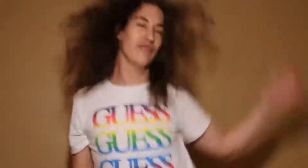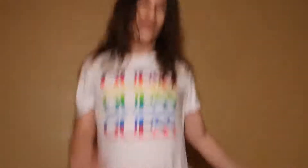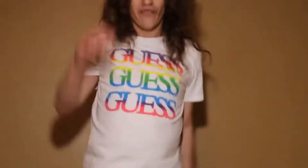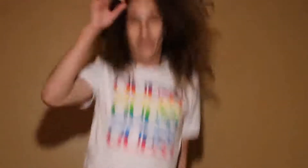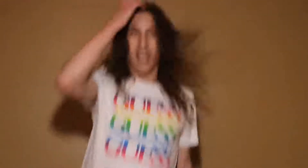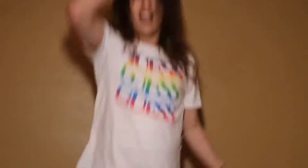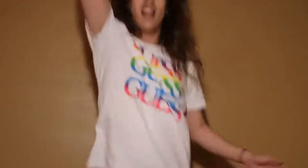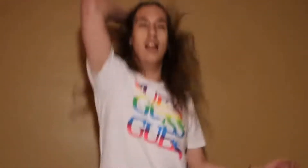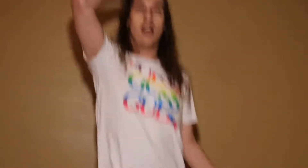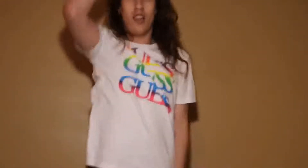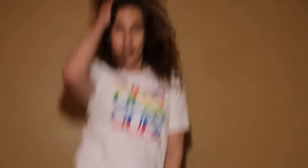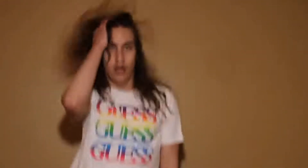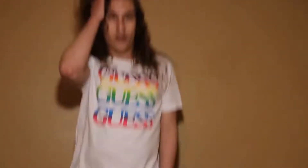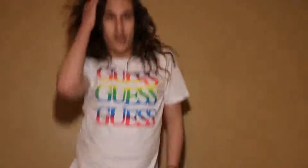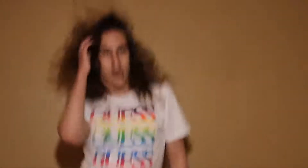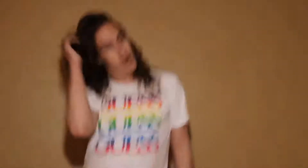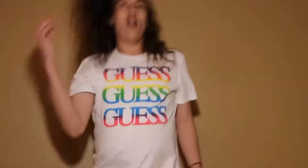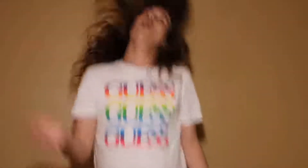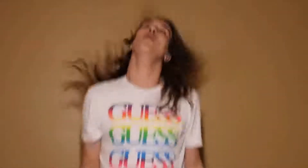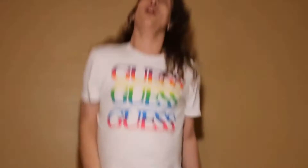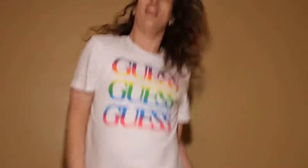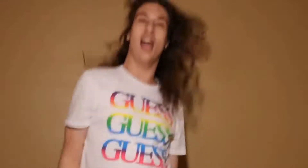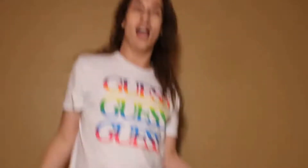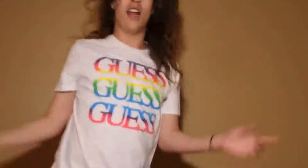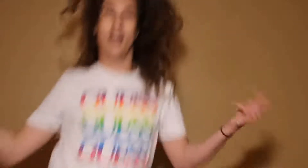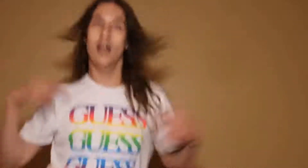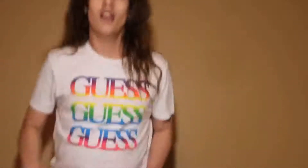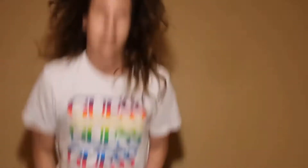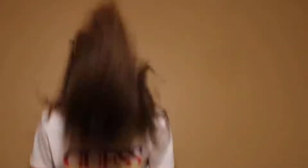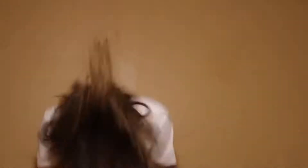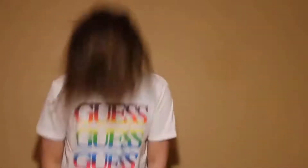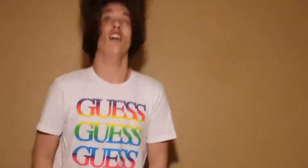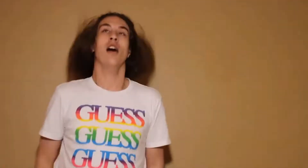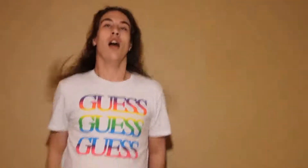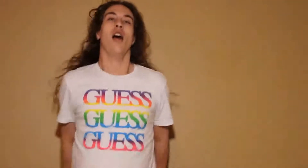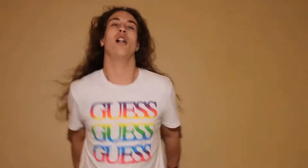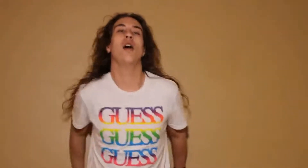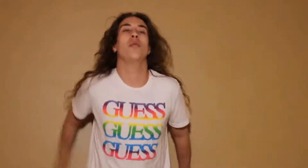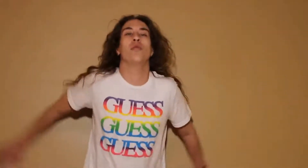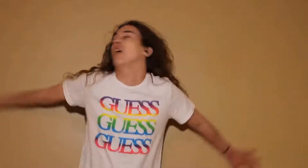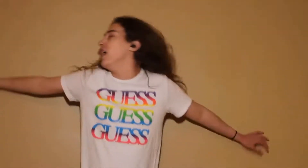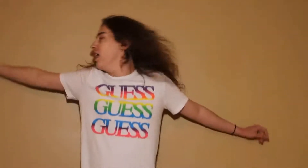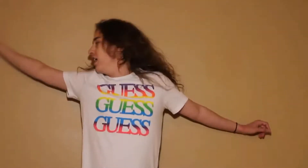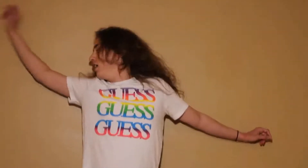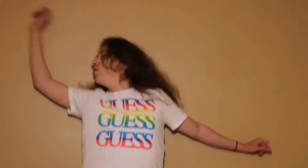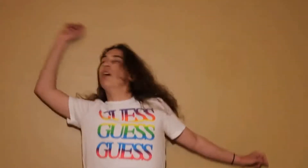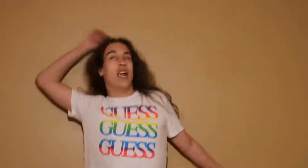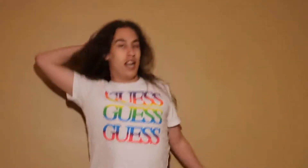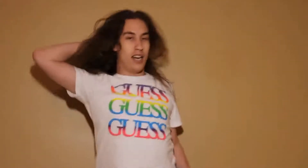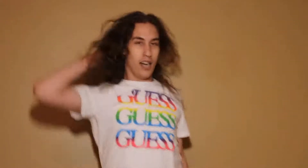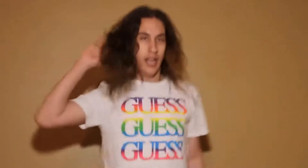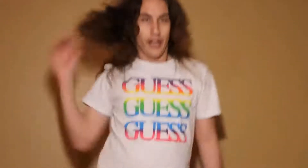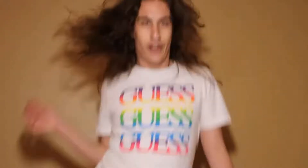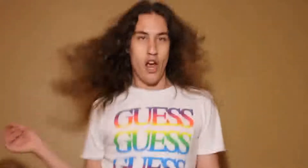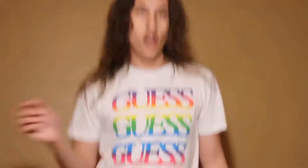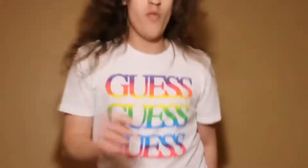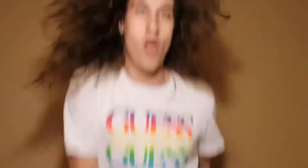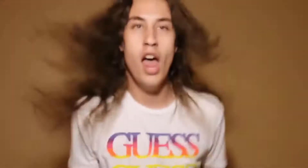My life. Oh yeah. The rhythm of my life. This is the rhythm of